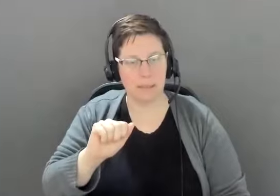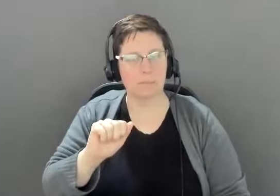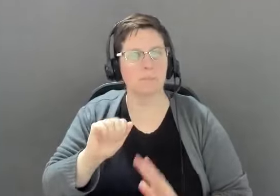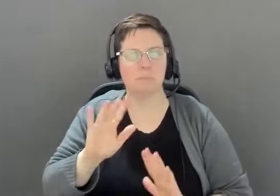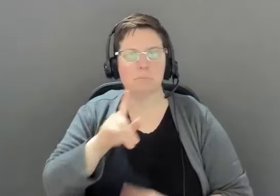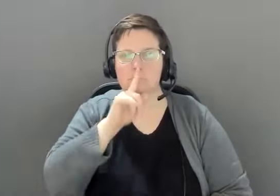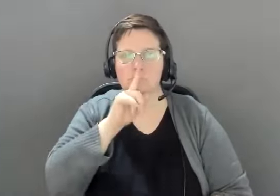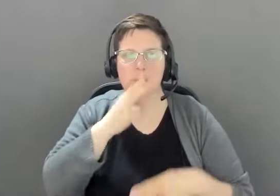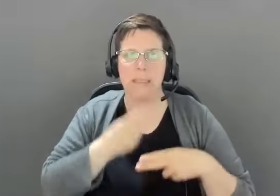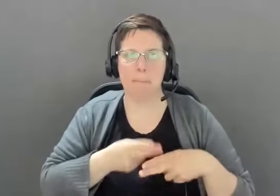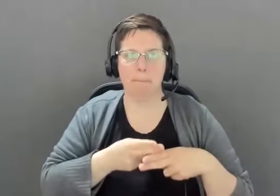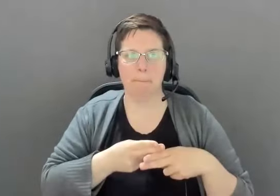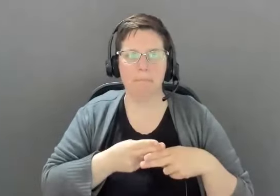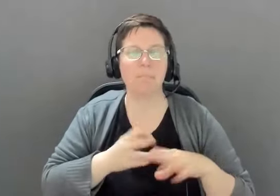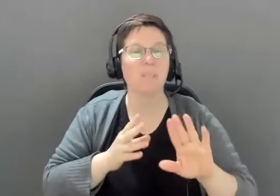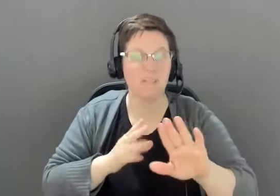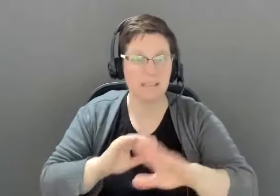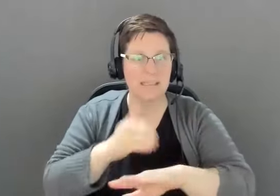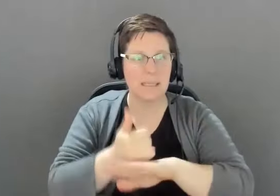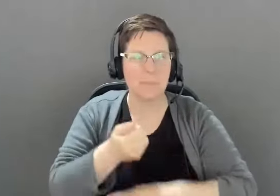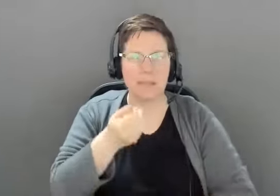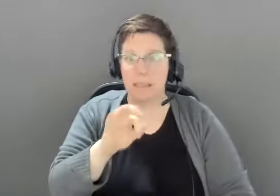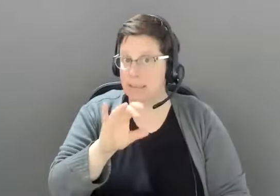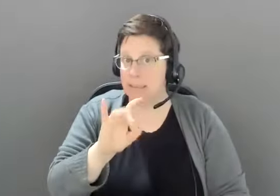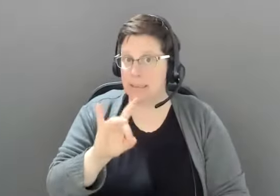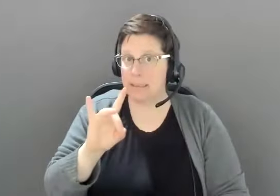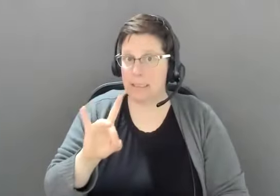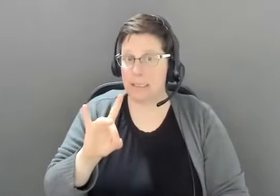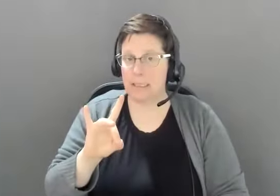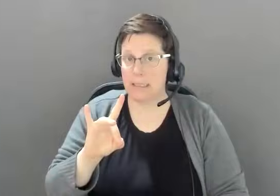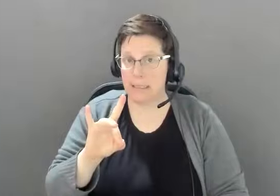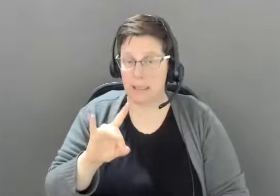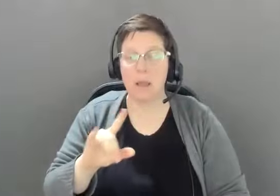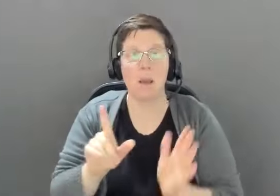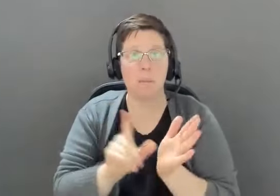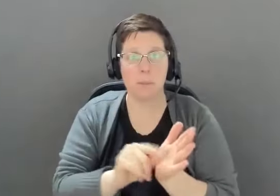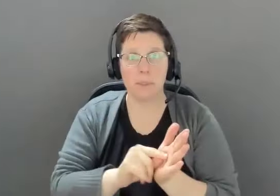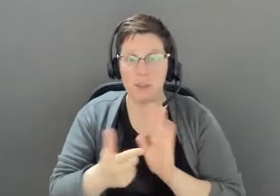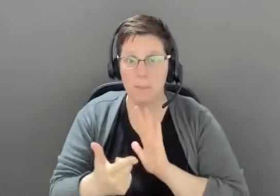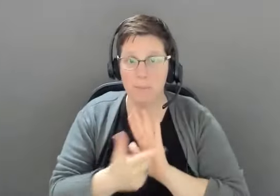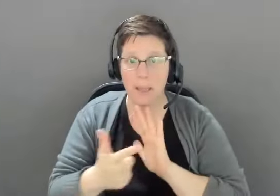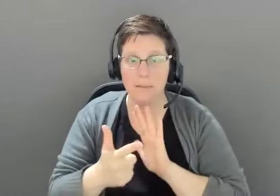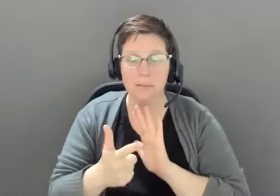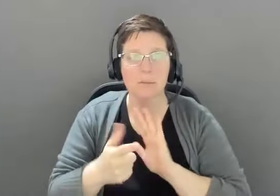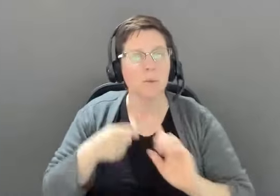of Canada in 1988, publication bans in sexual offense cases aim to shield complainants from